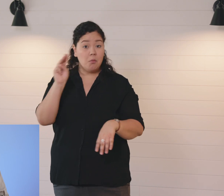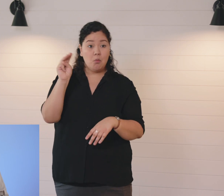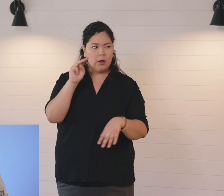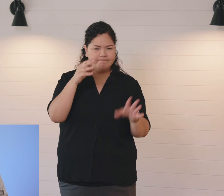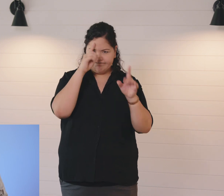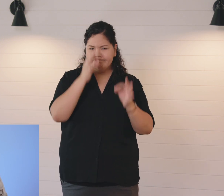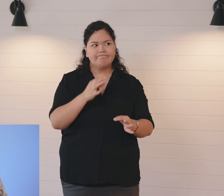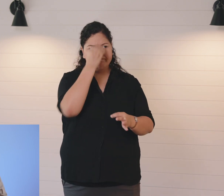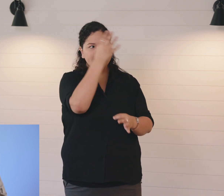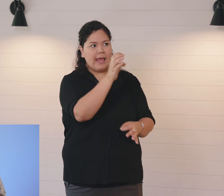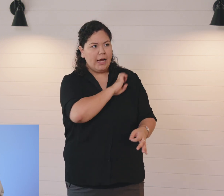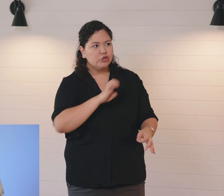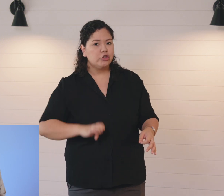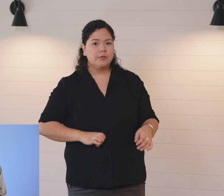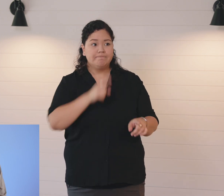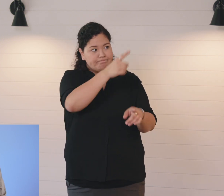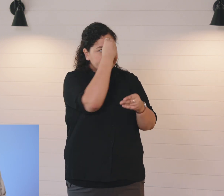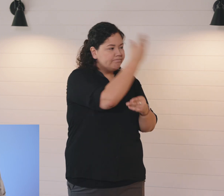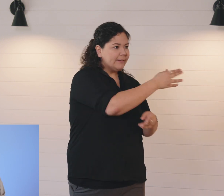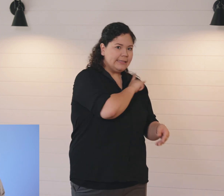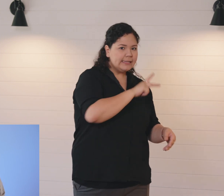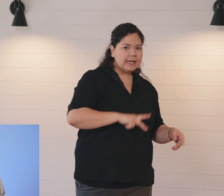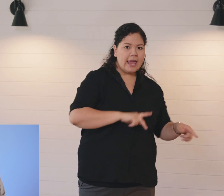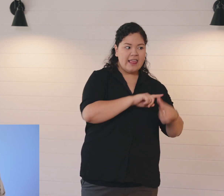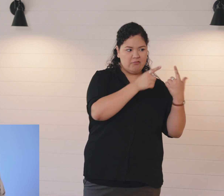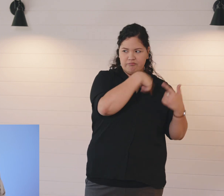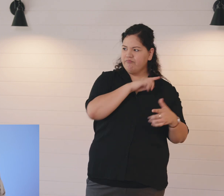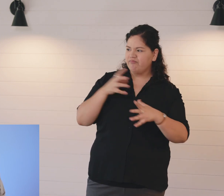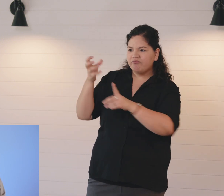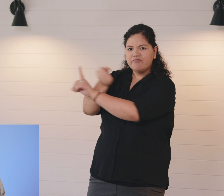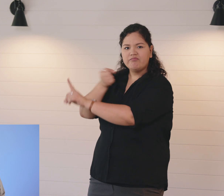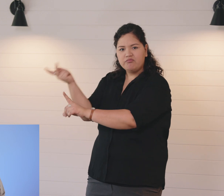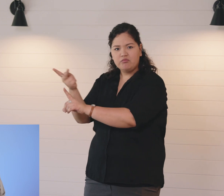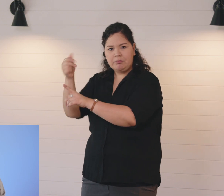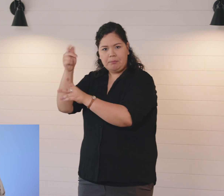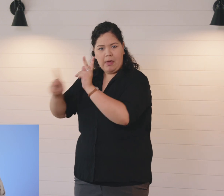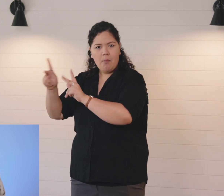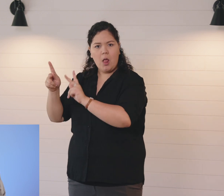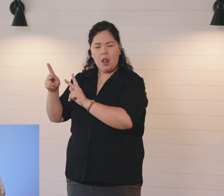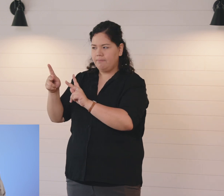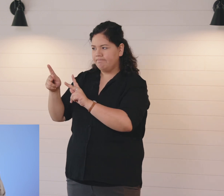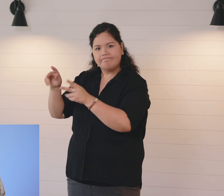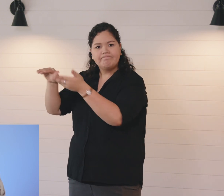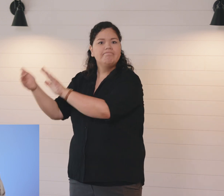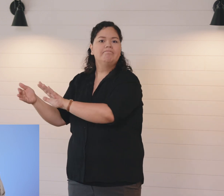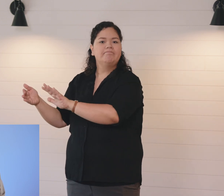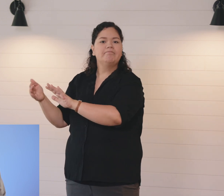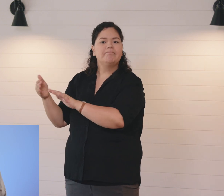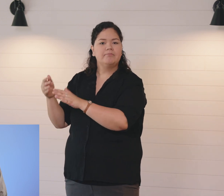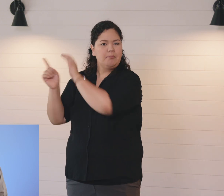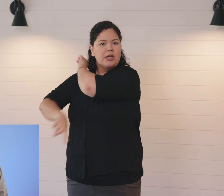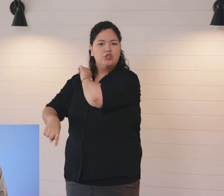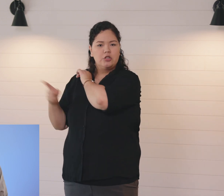reports it to Esther, who reports it to the king, and those guys are caught, and they face the death penalty.